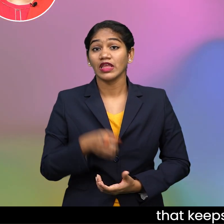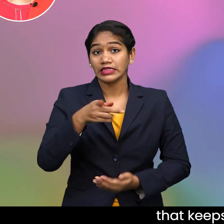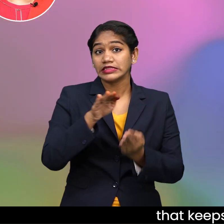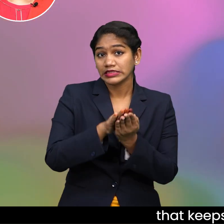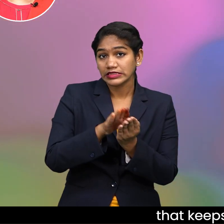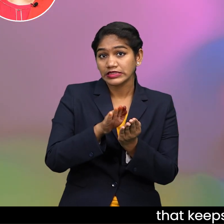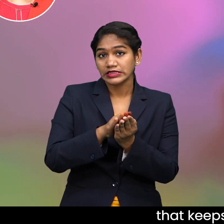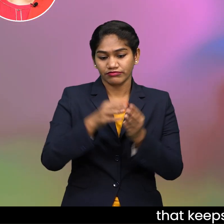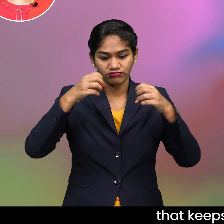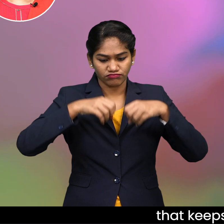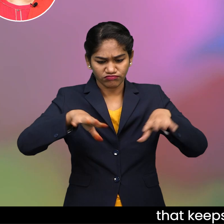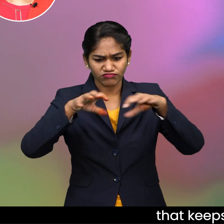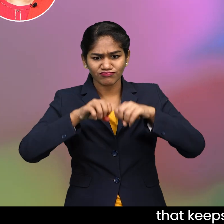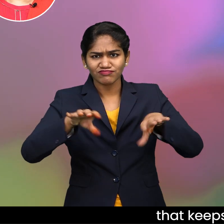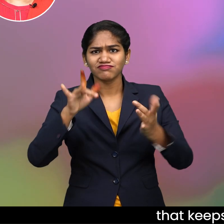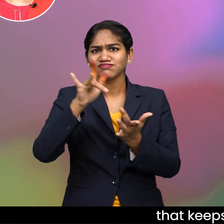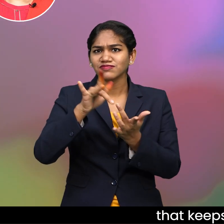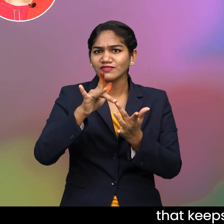that keeps flowing between